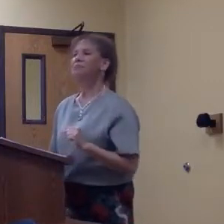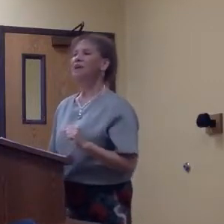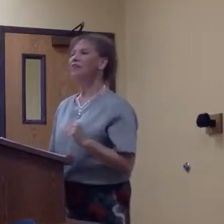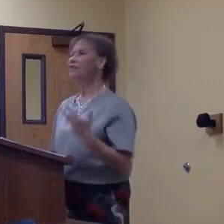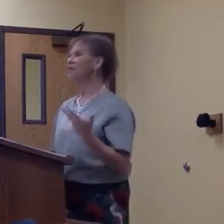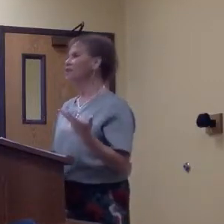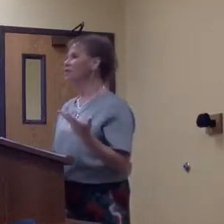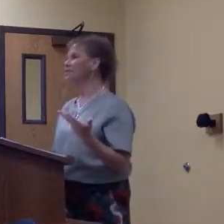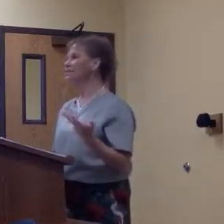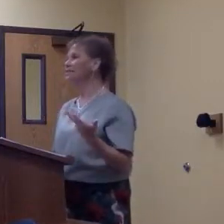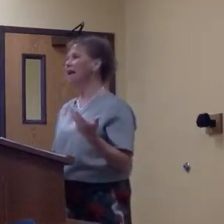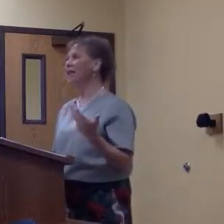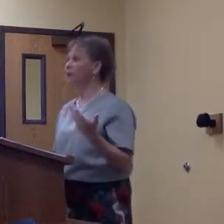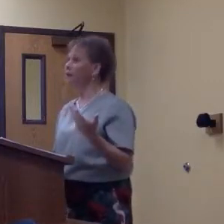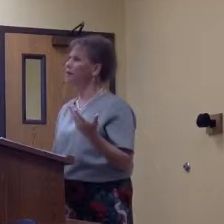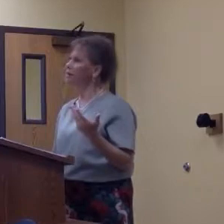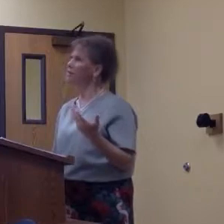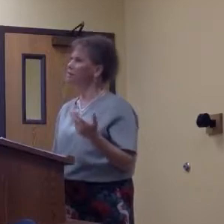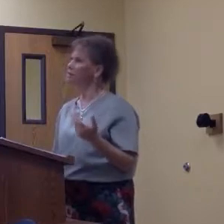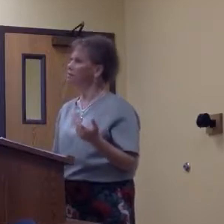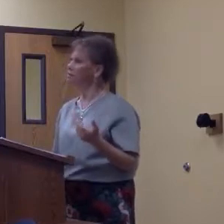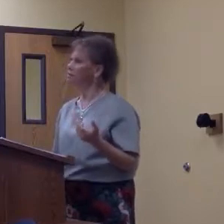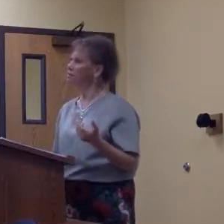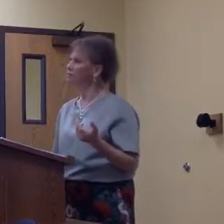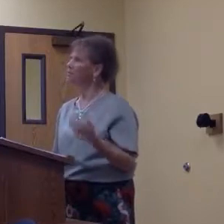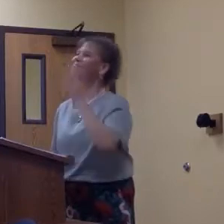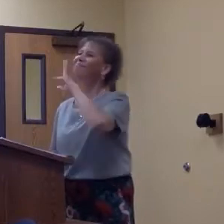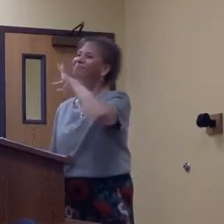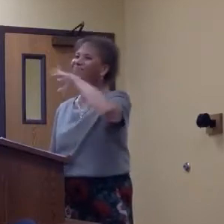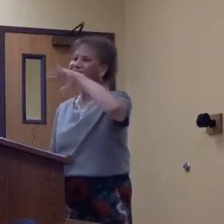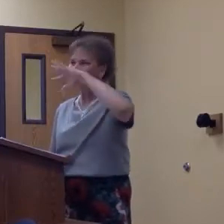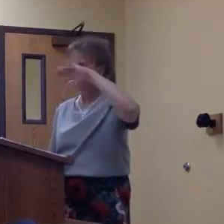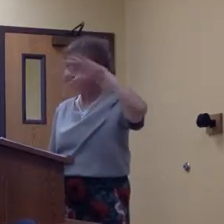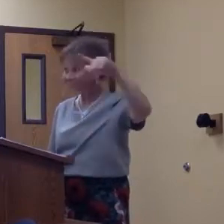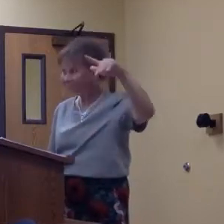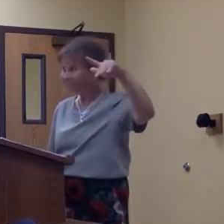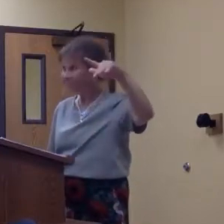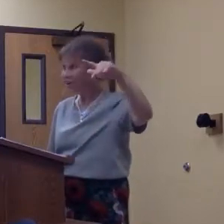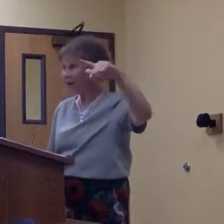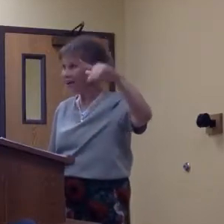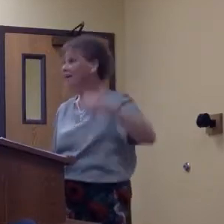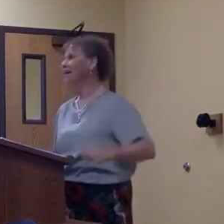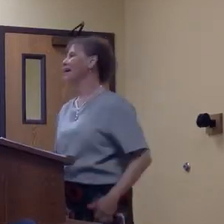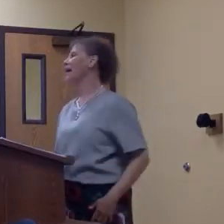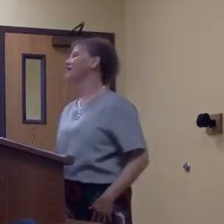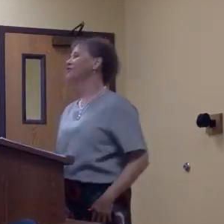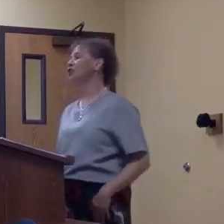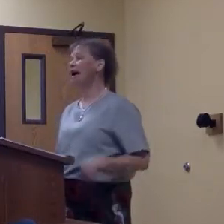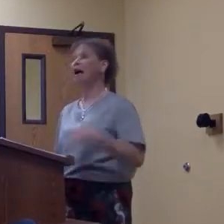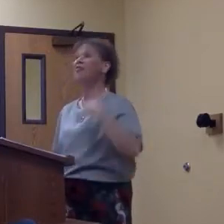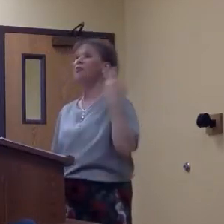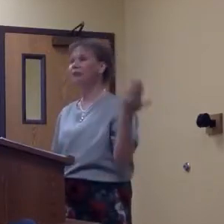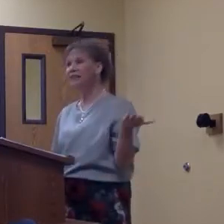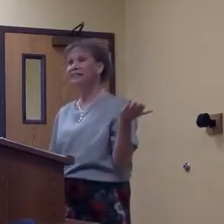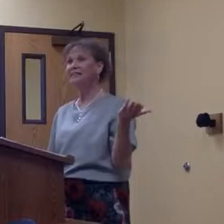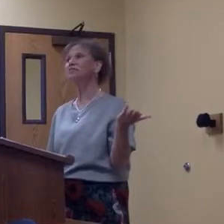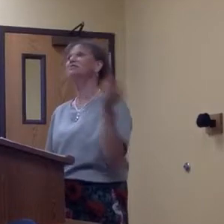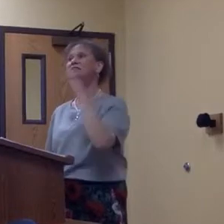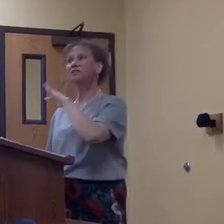If you don't know the city sign, what are you going to do? All right, and if you're other places, you need to